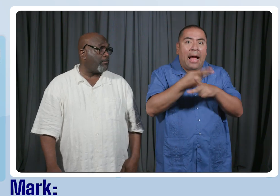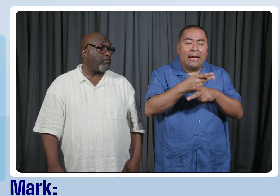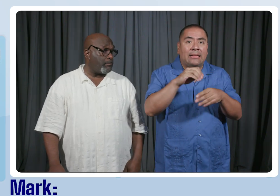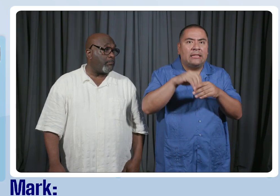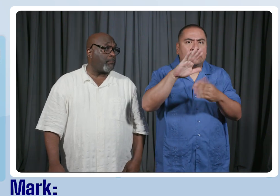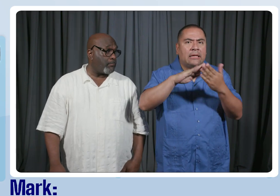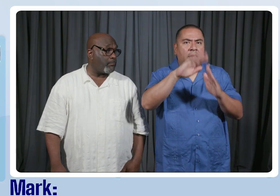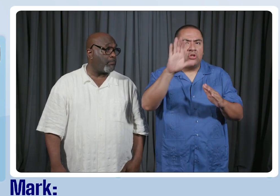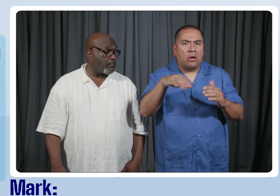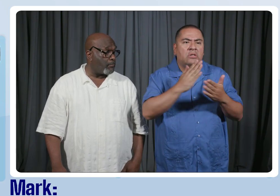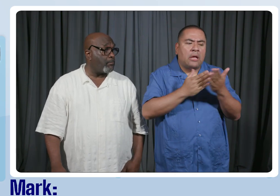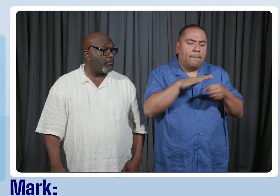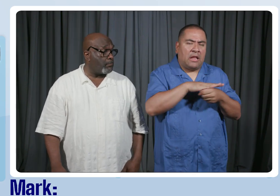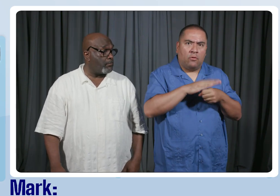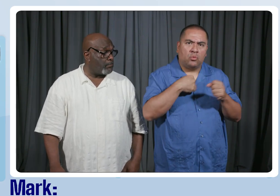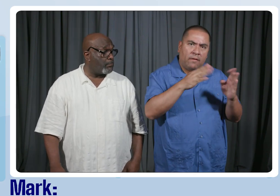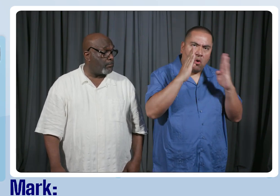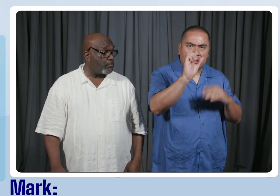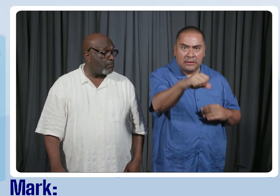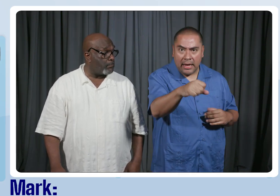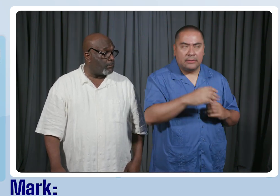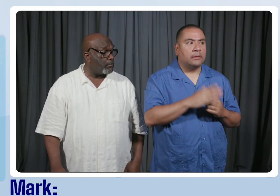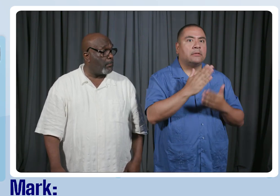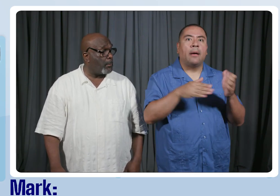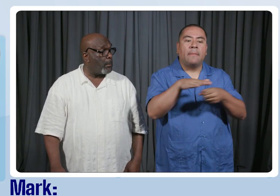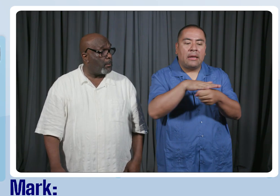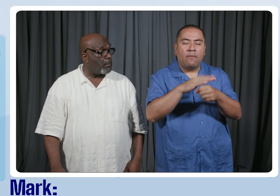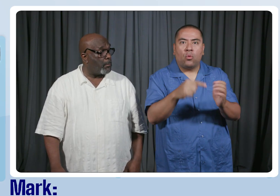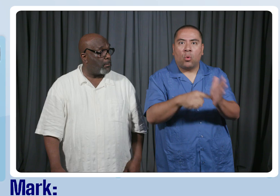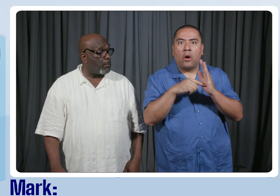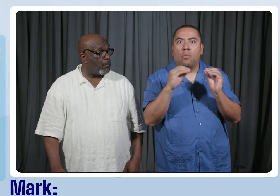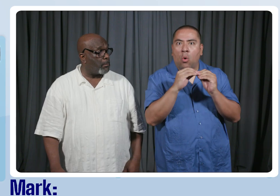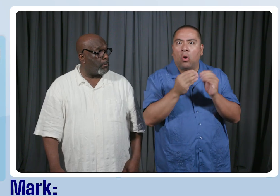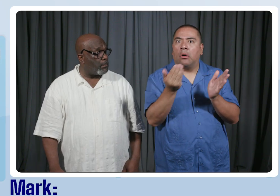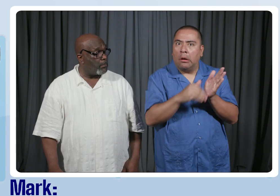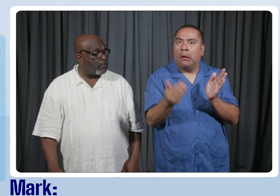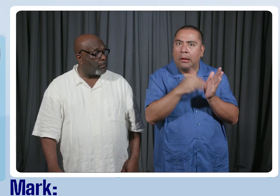are neighborhoods that we focus on. There are neighborhoods that require services more often.